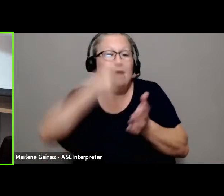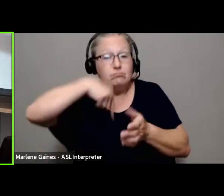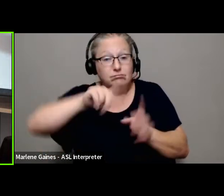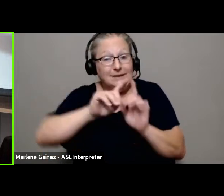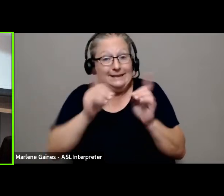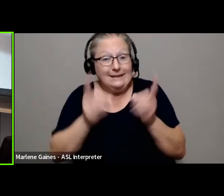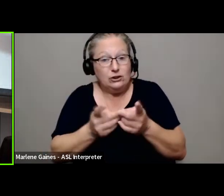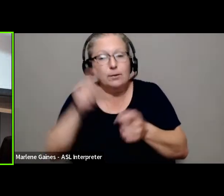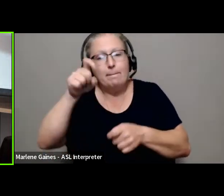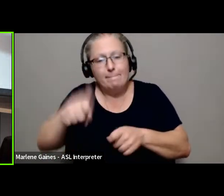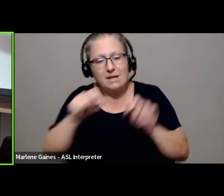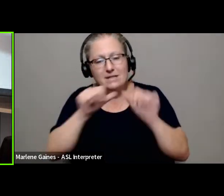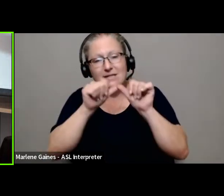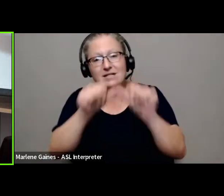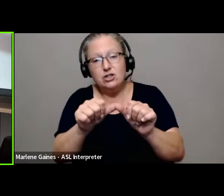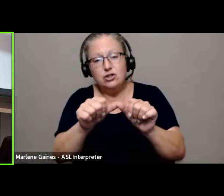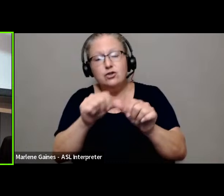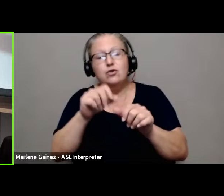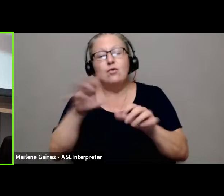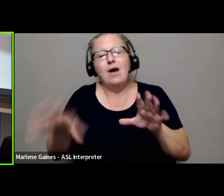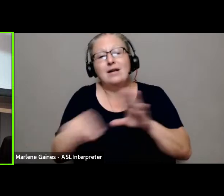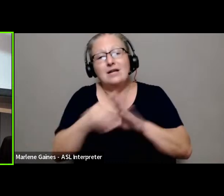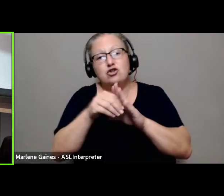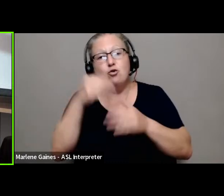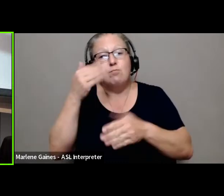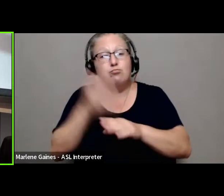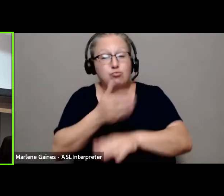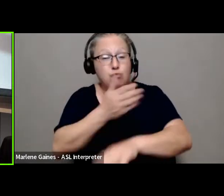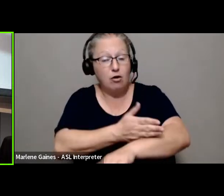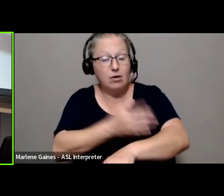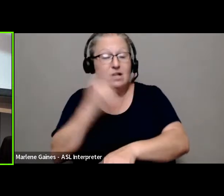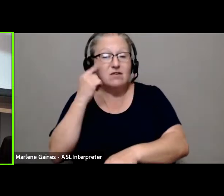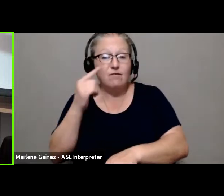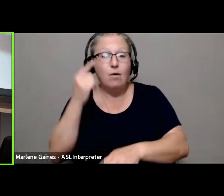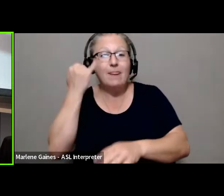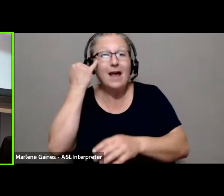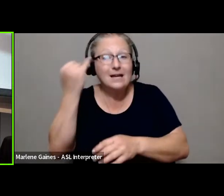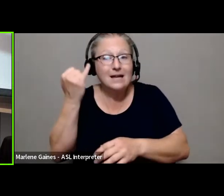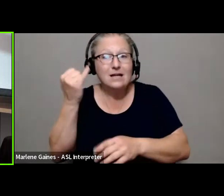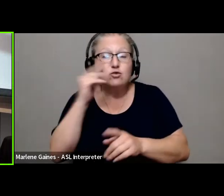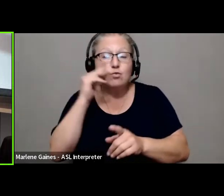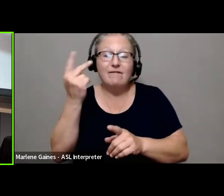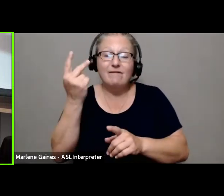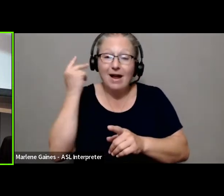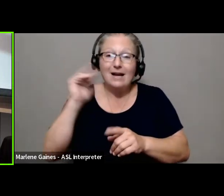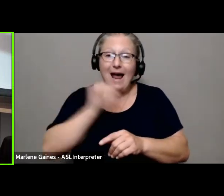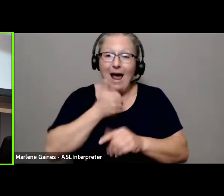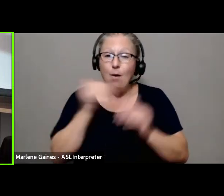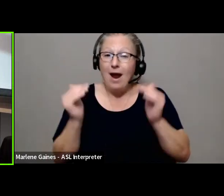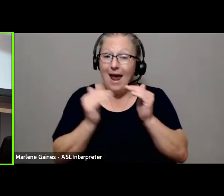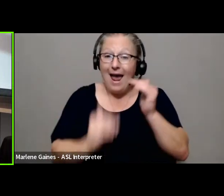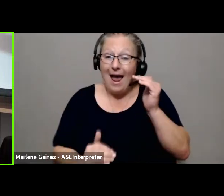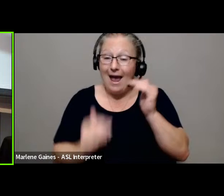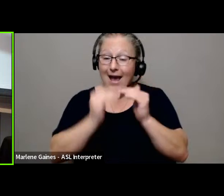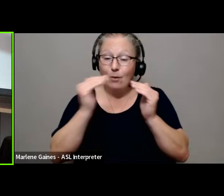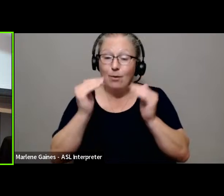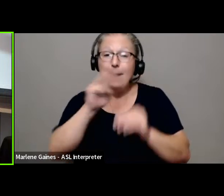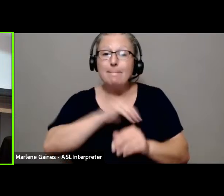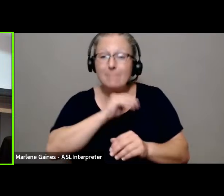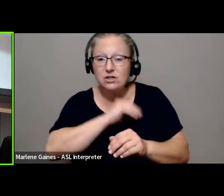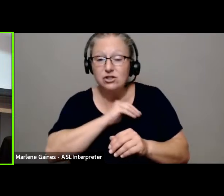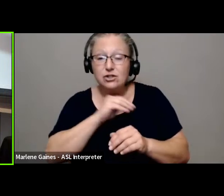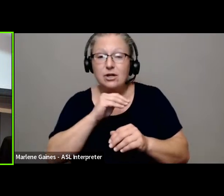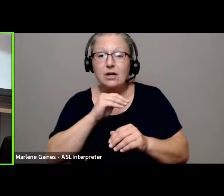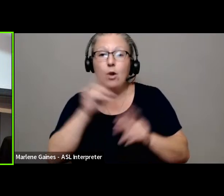district must continue to make additional progress on the ideals reflected in our equity mission to, quote,